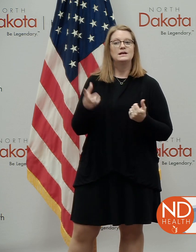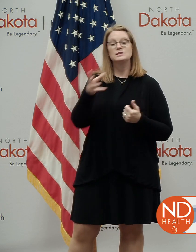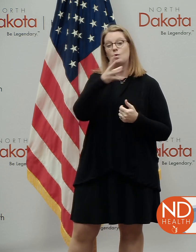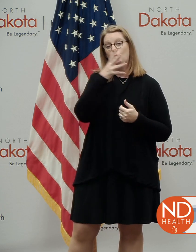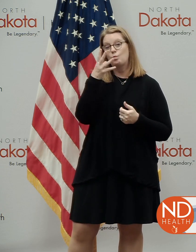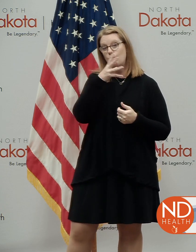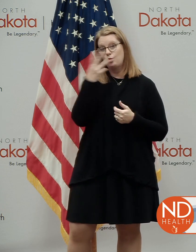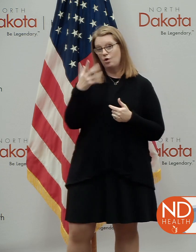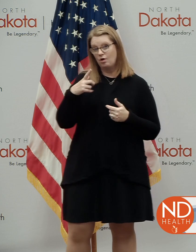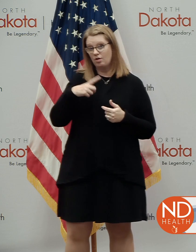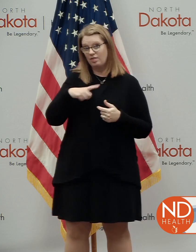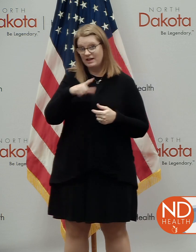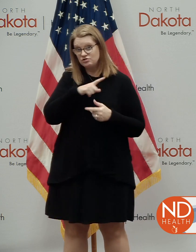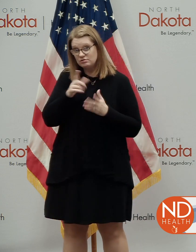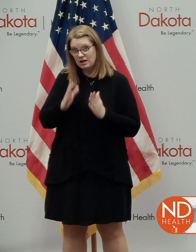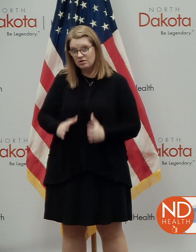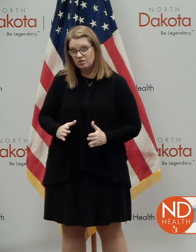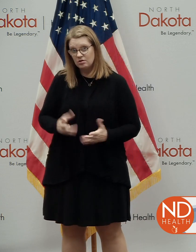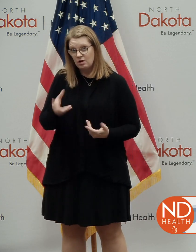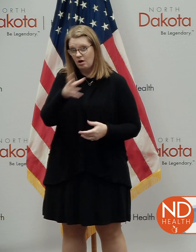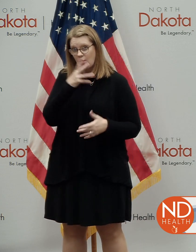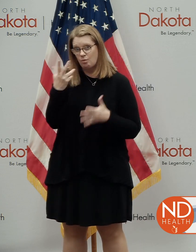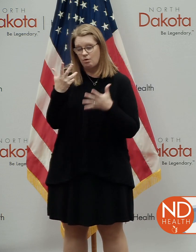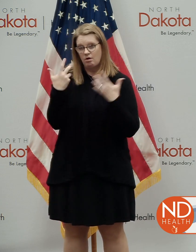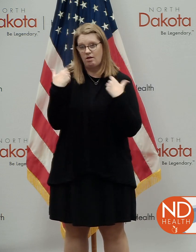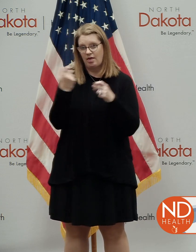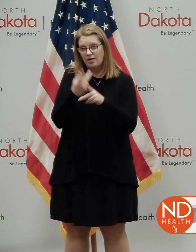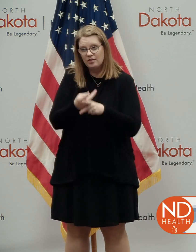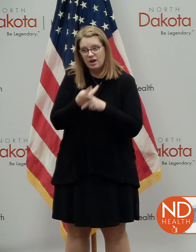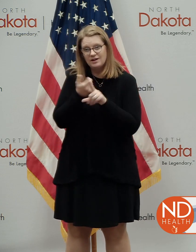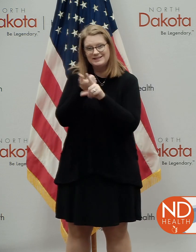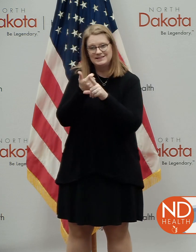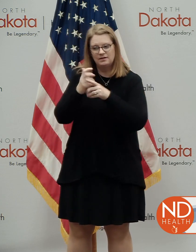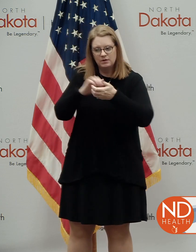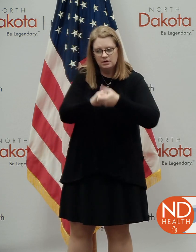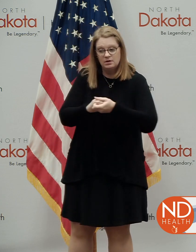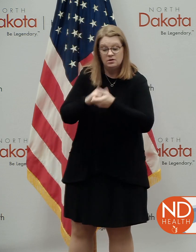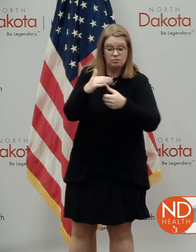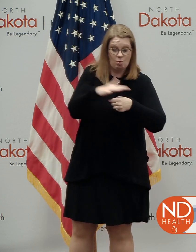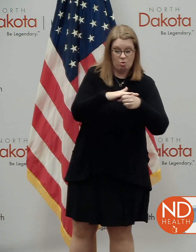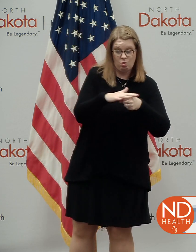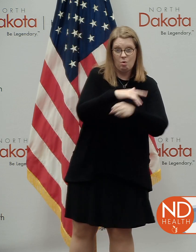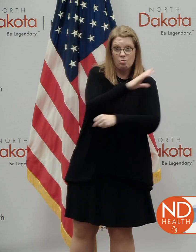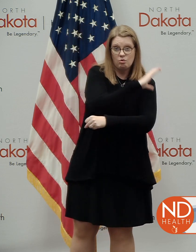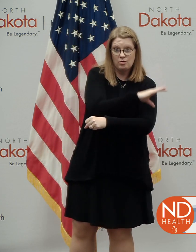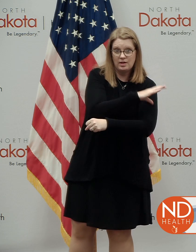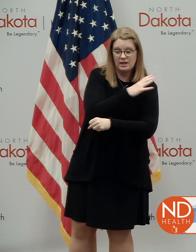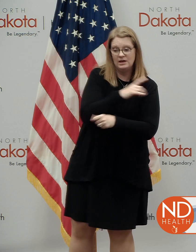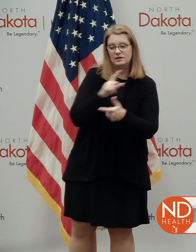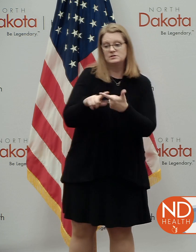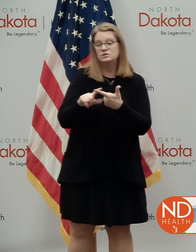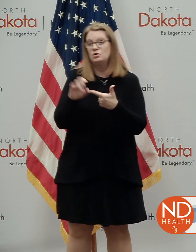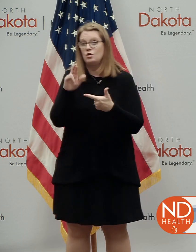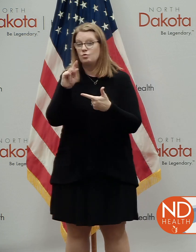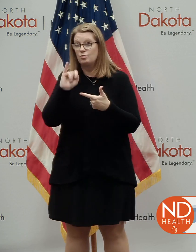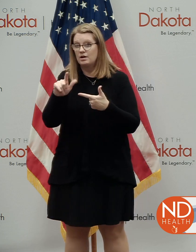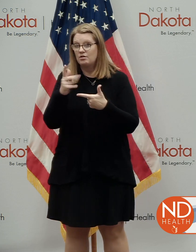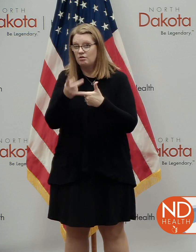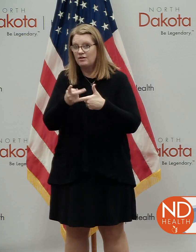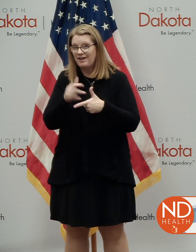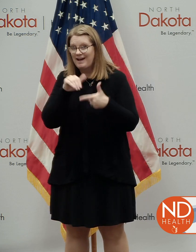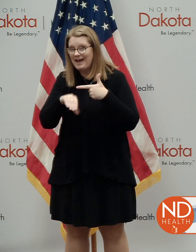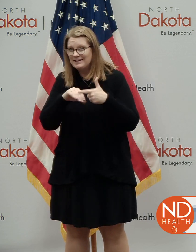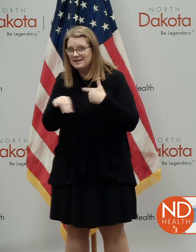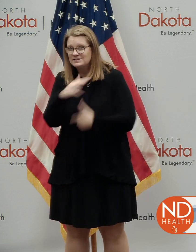rural legislator, our rural health care involves a collaborative effort between local clinics, critical care access